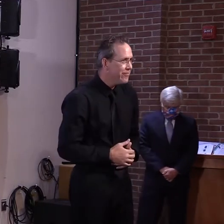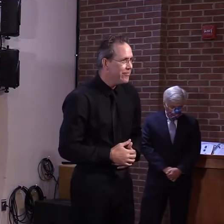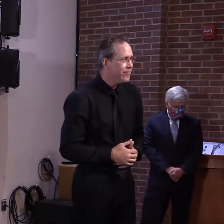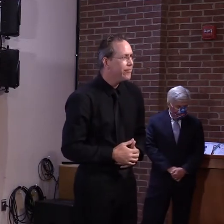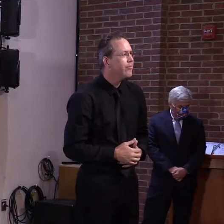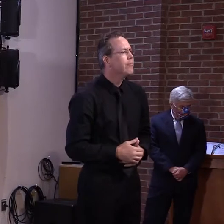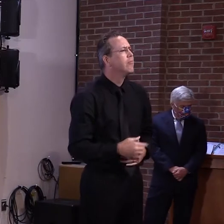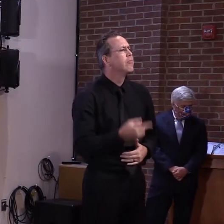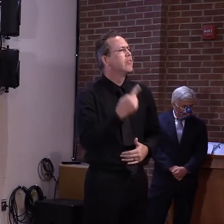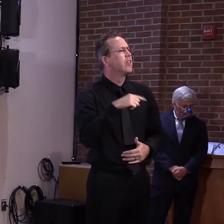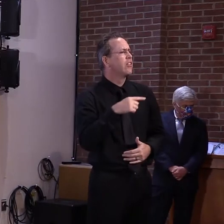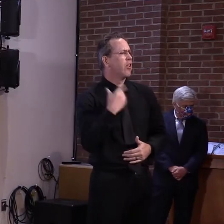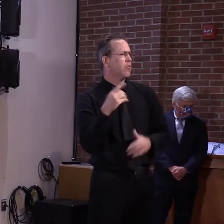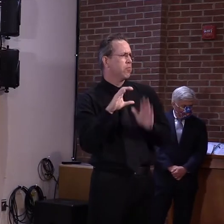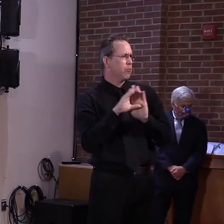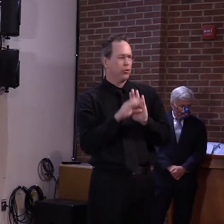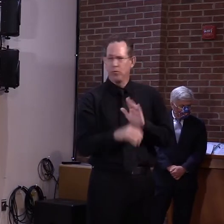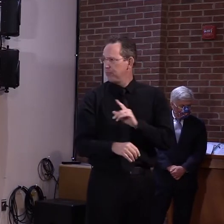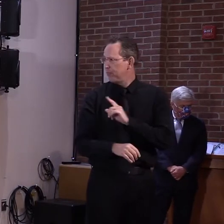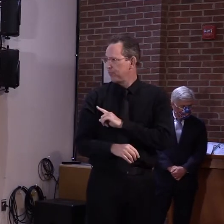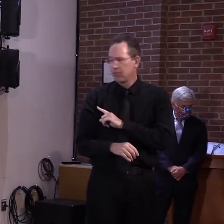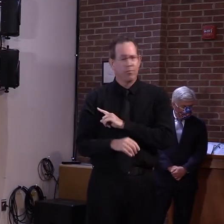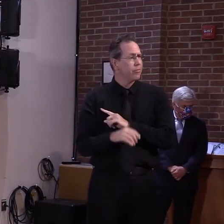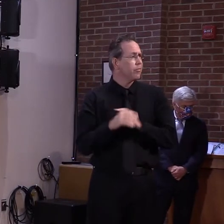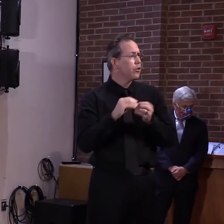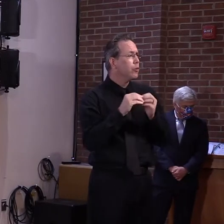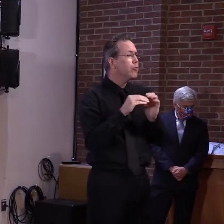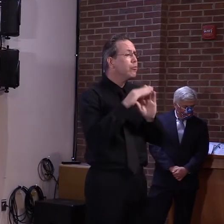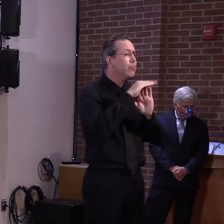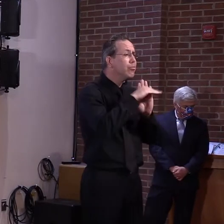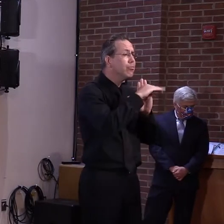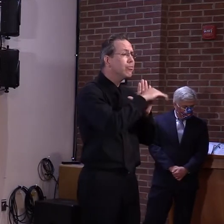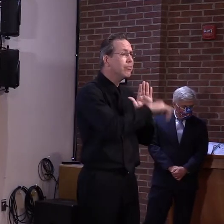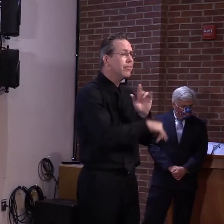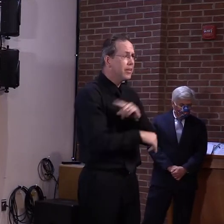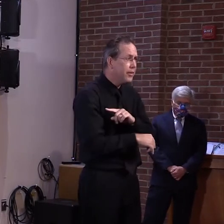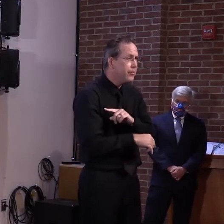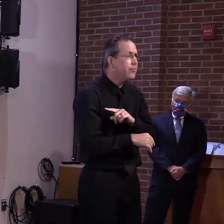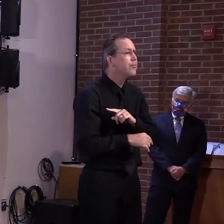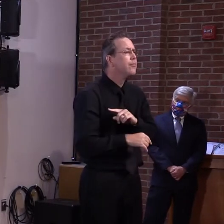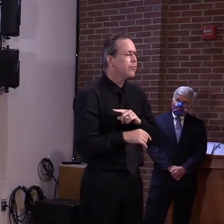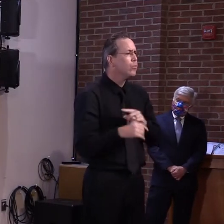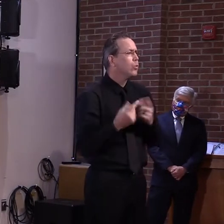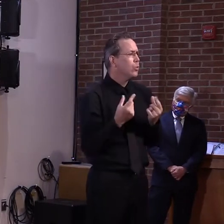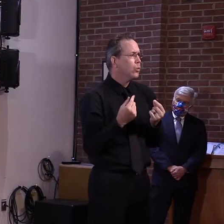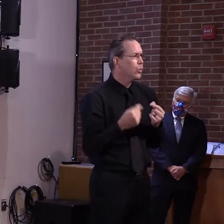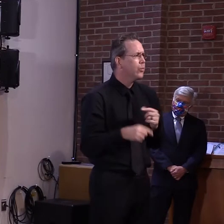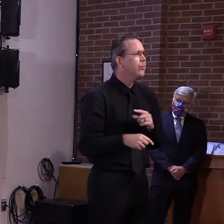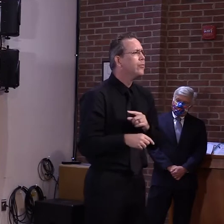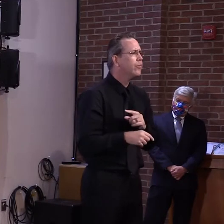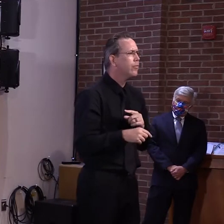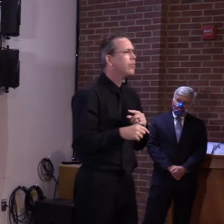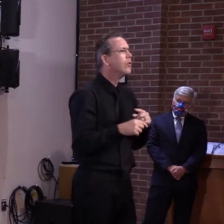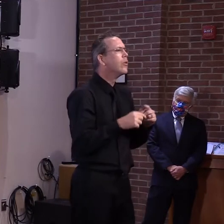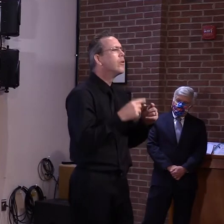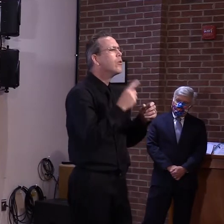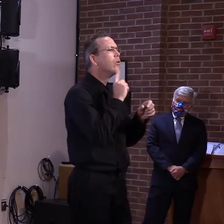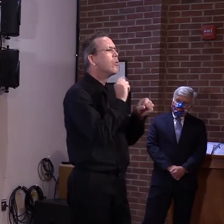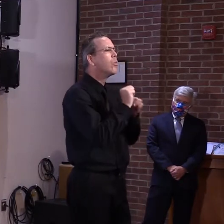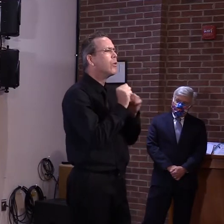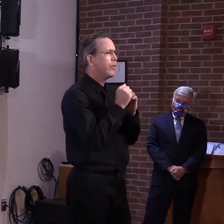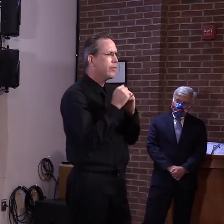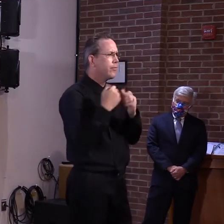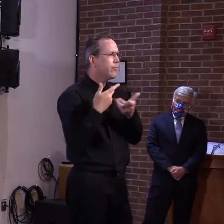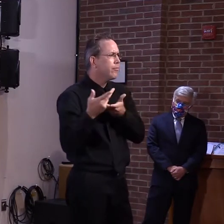we created this week, working with Oliver Wyman. We obviously have been working with them since the start of the pandemic. They have been providing